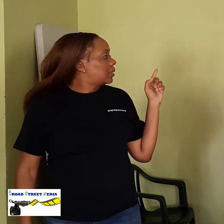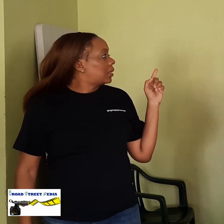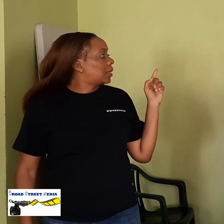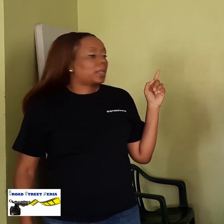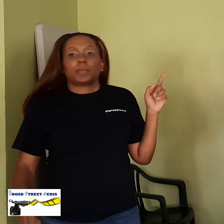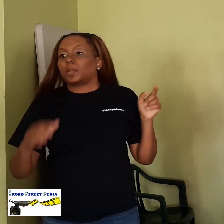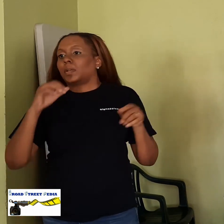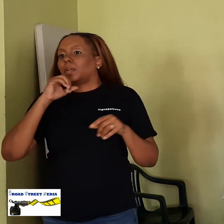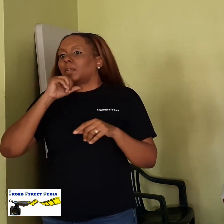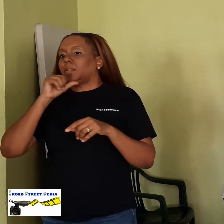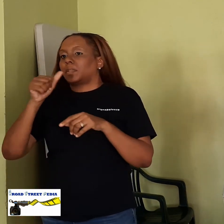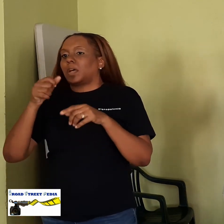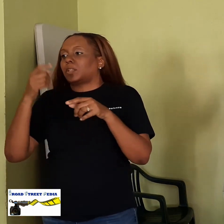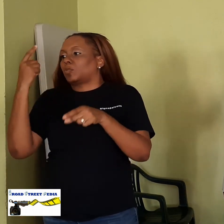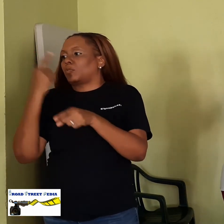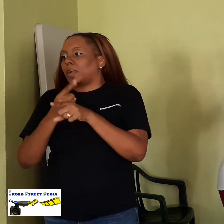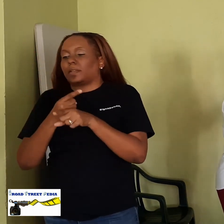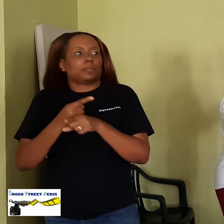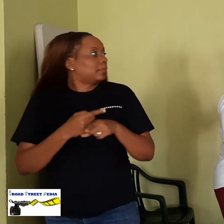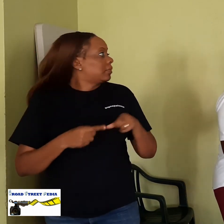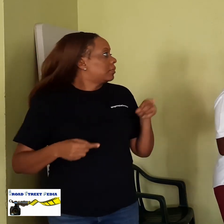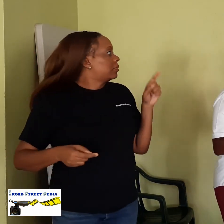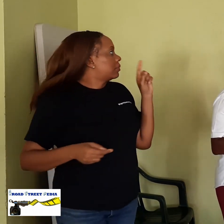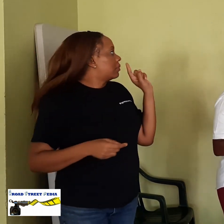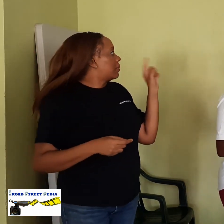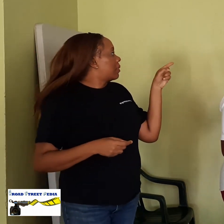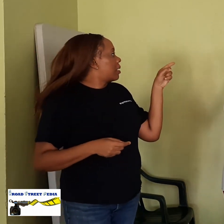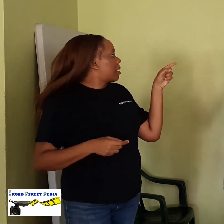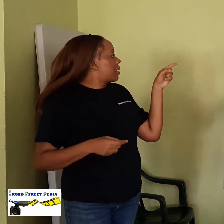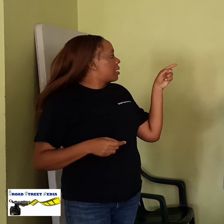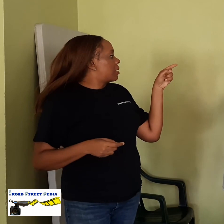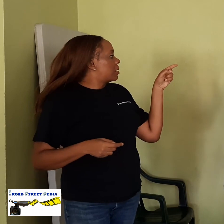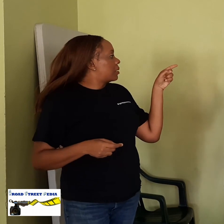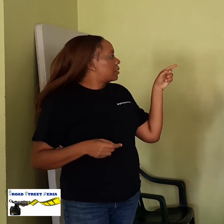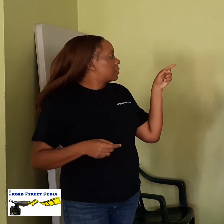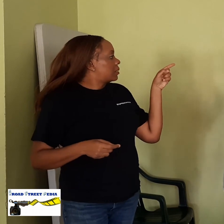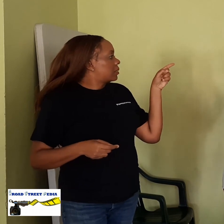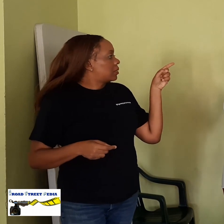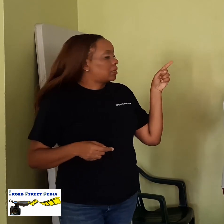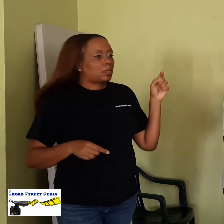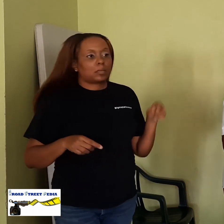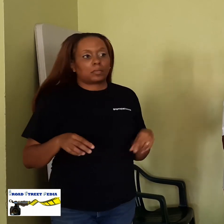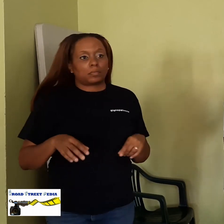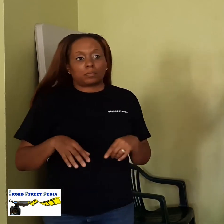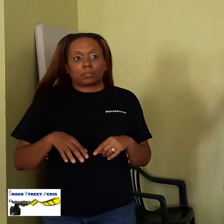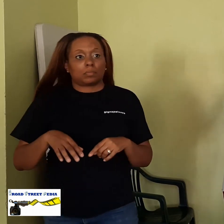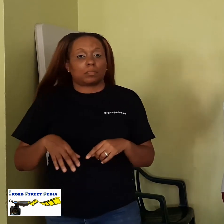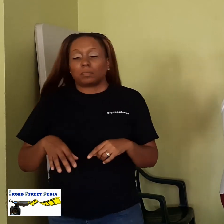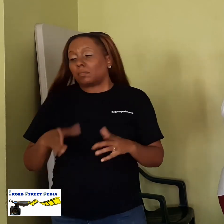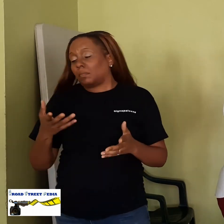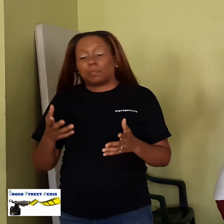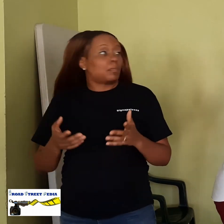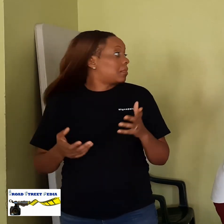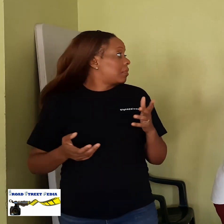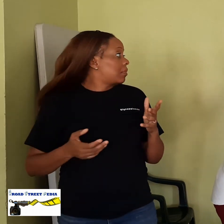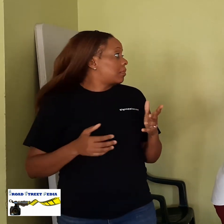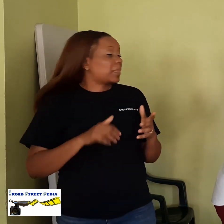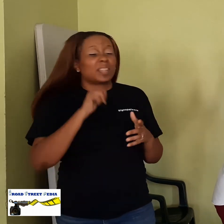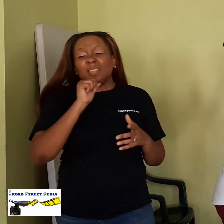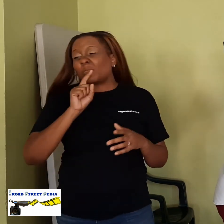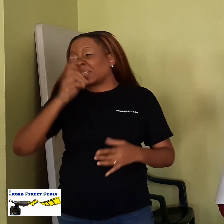degrees Celsius, and the broccoli remains green. Over here on the left, it may look like a disease, but it's not